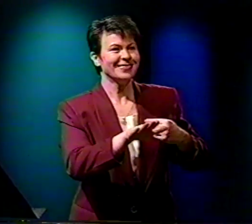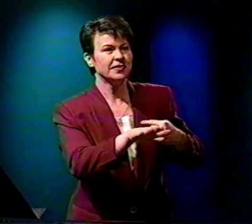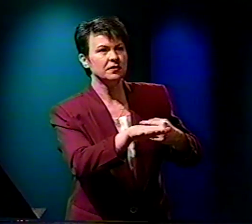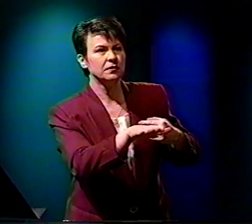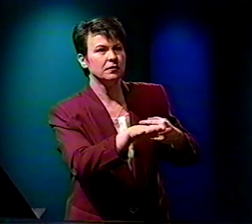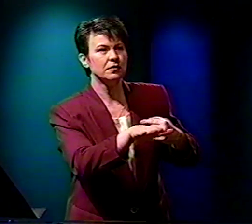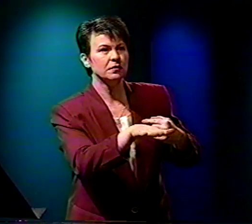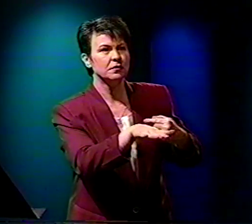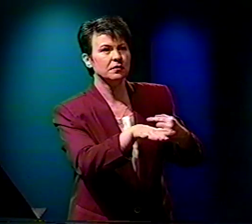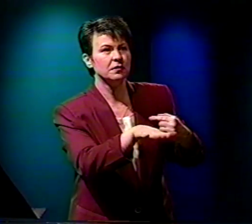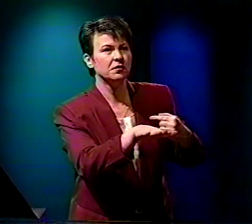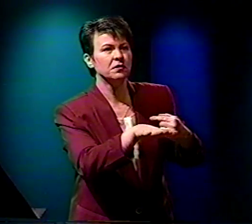minute, I'm the one here for the interview.